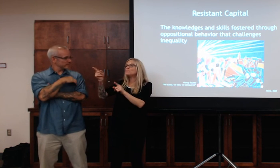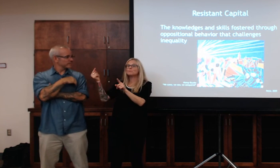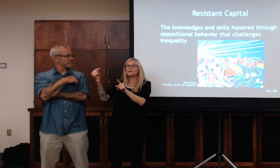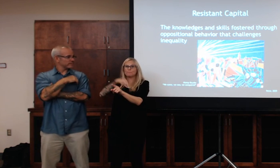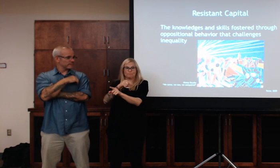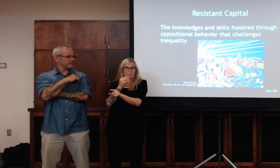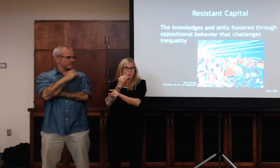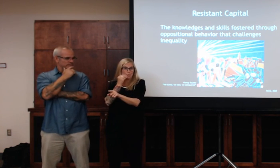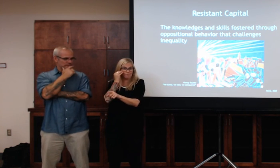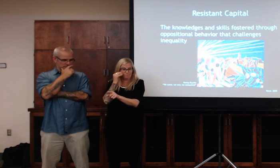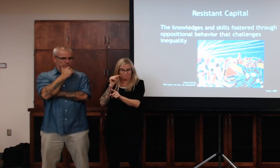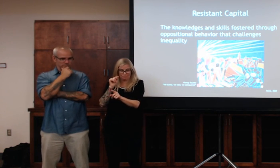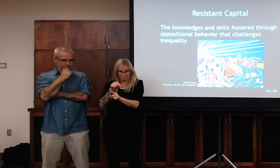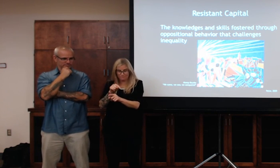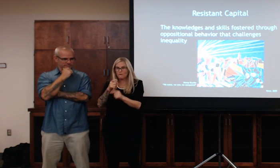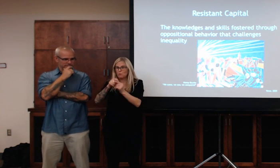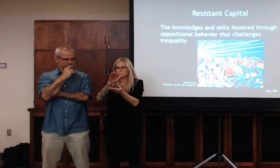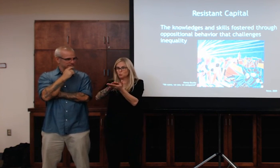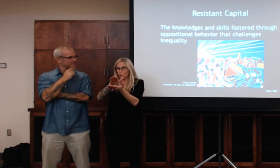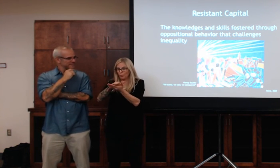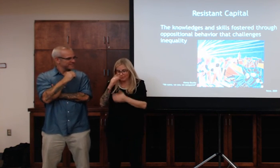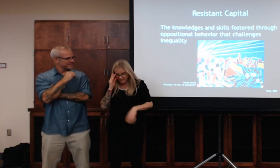Now, my daughter came home from school.